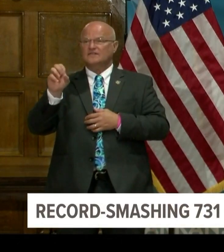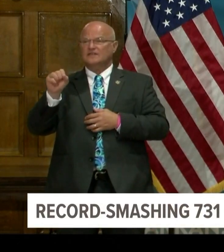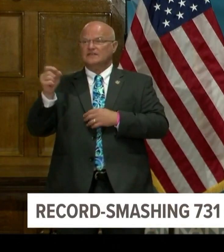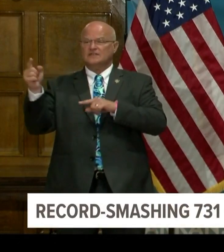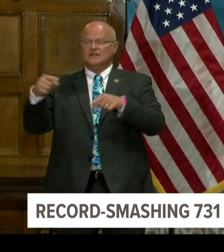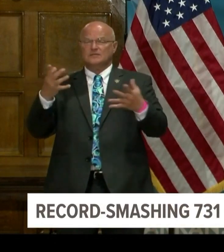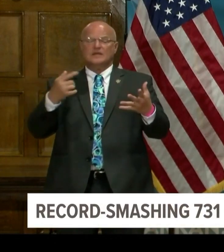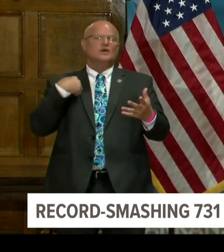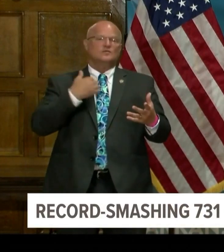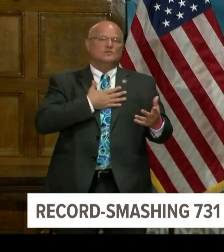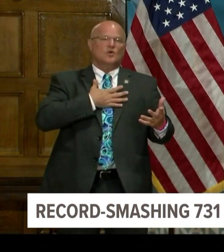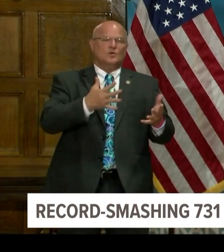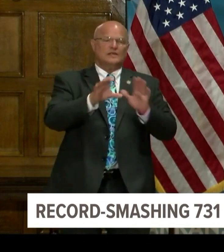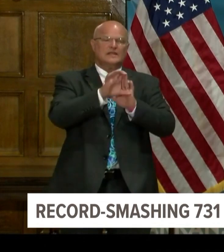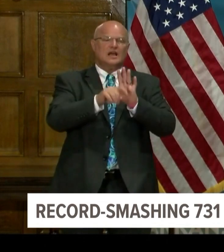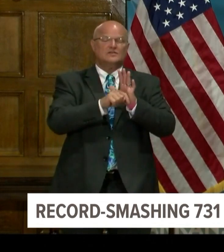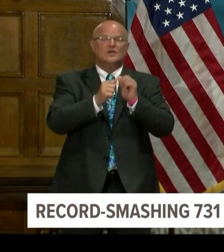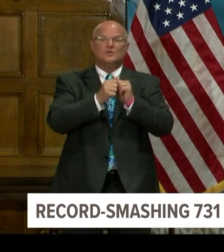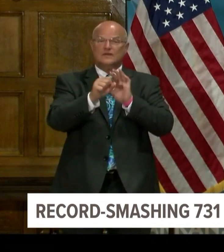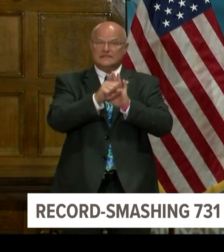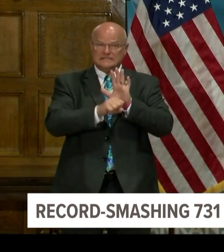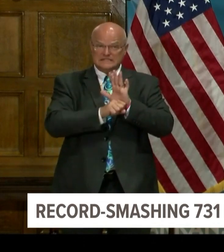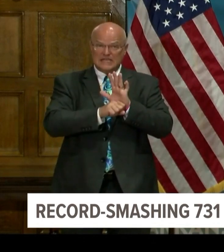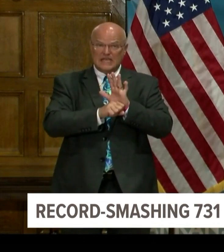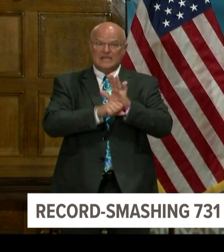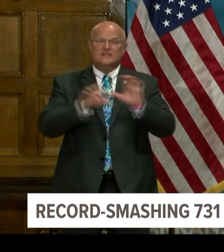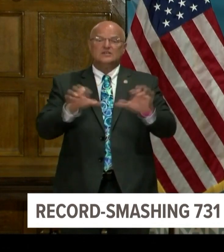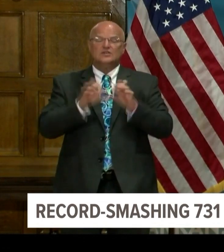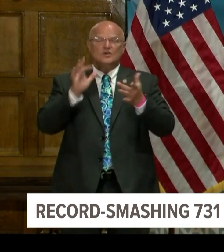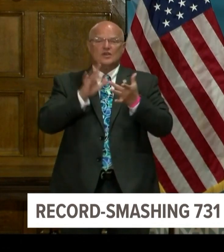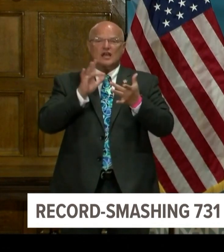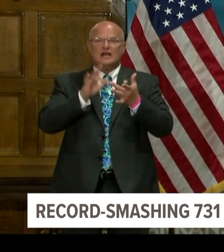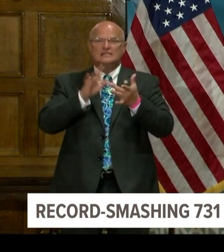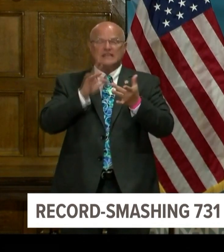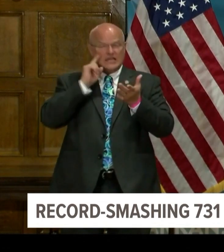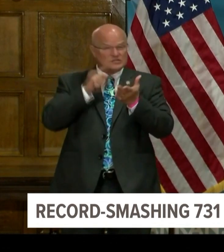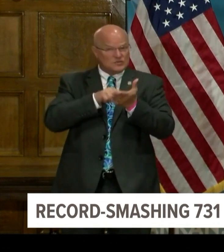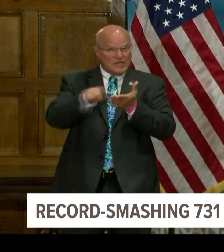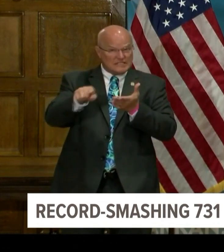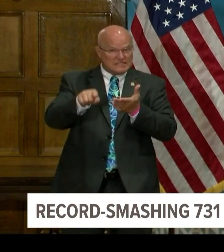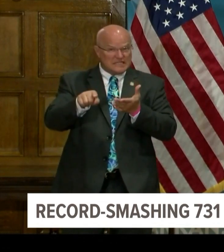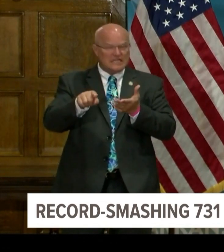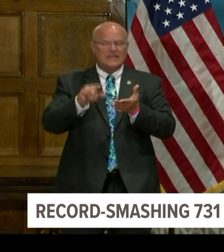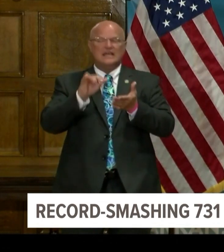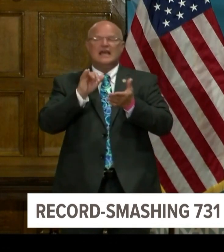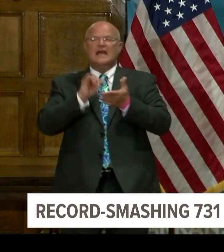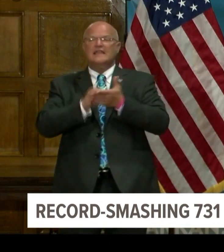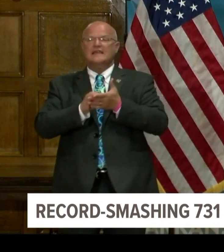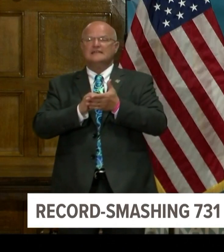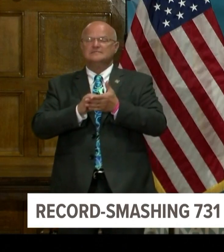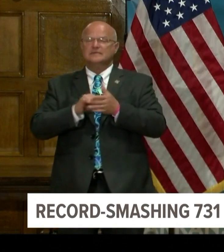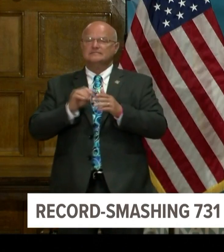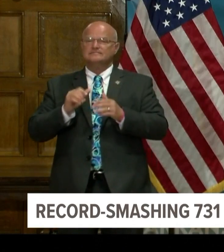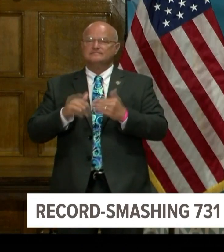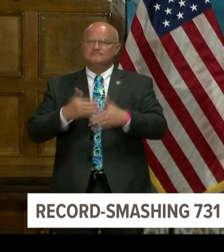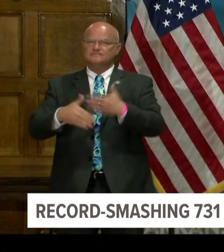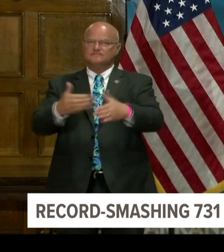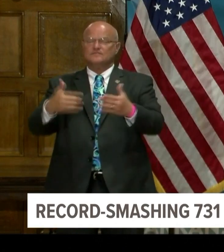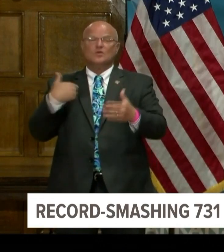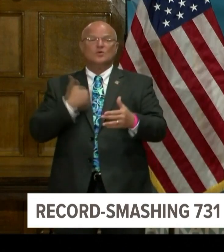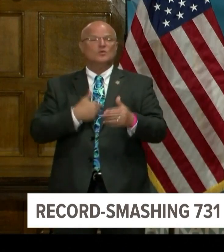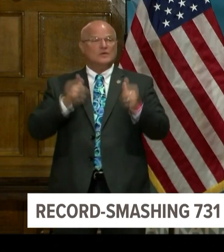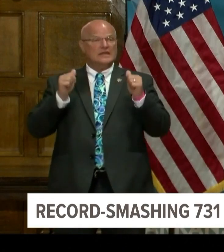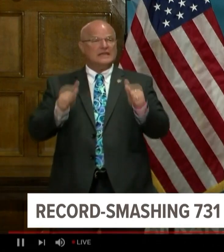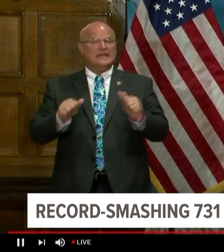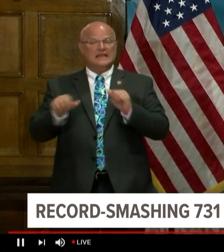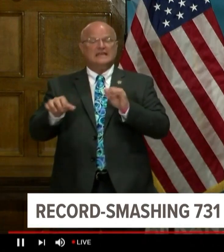say we're willing to contract with the state to do contract tracing. That is being accelerated so that we